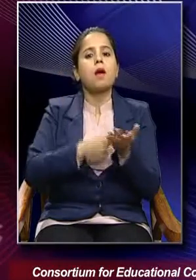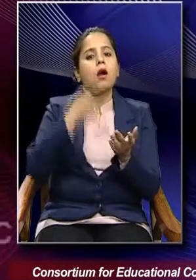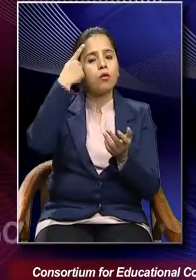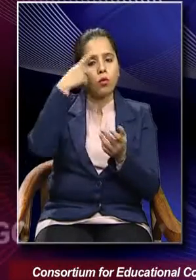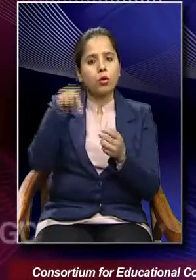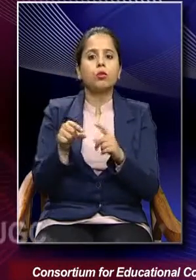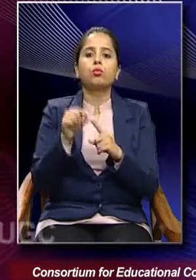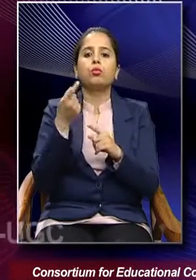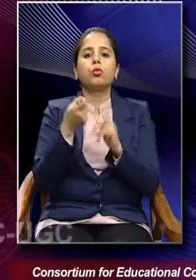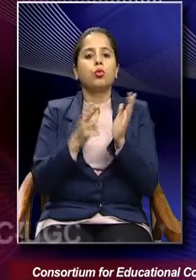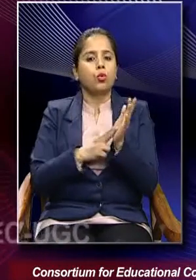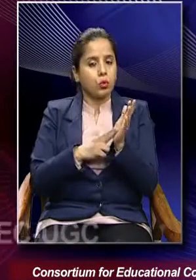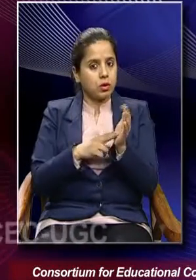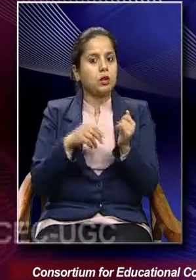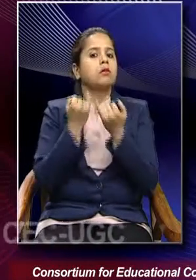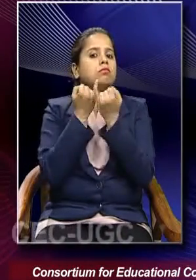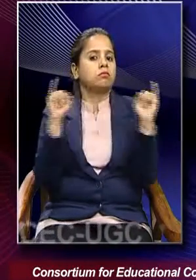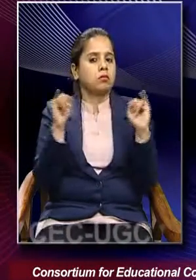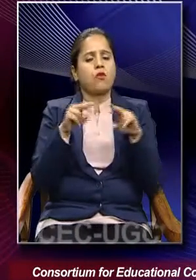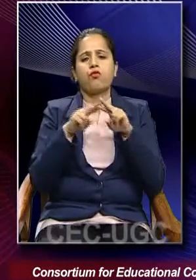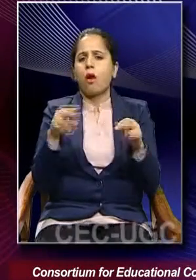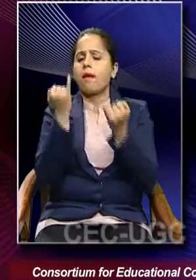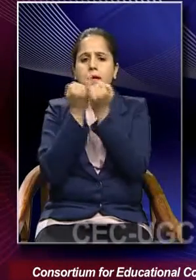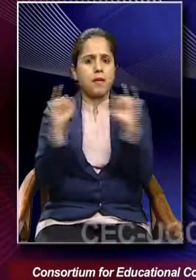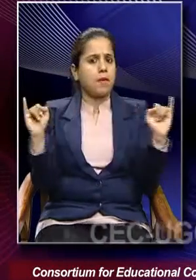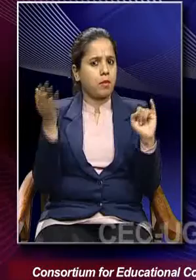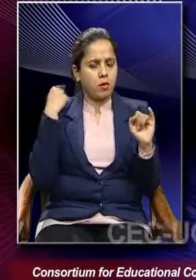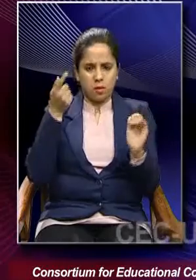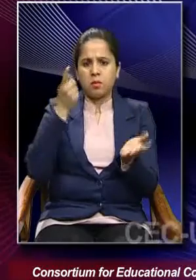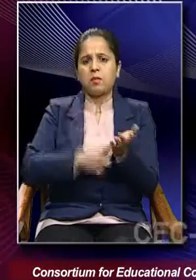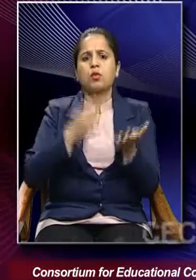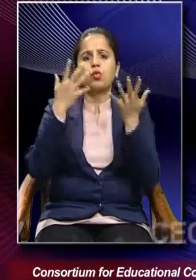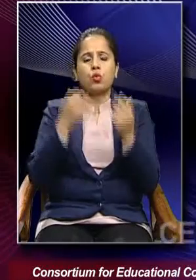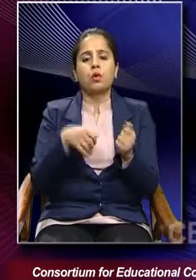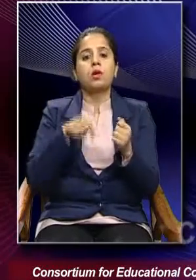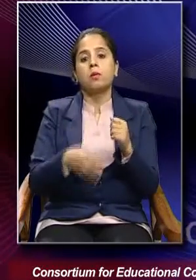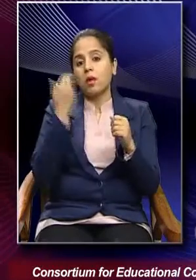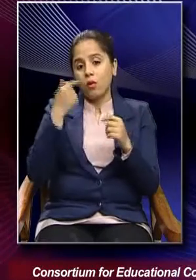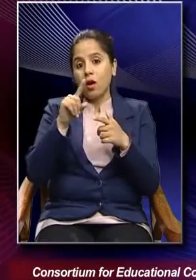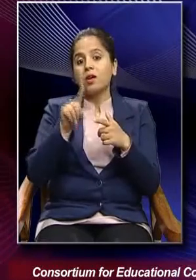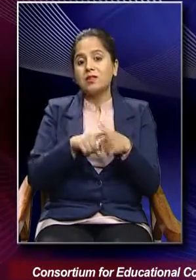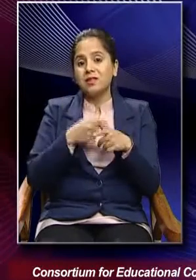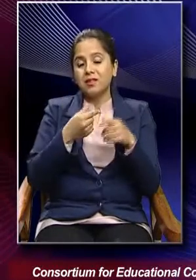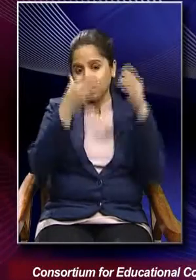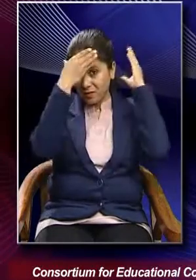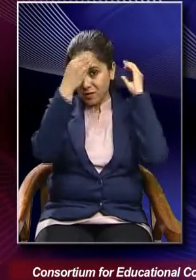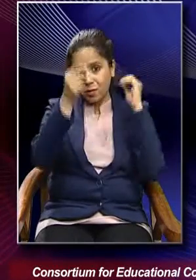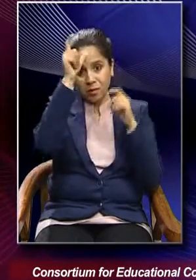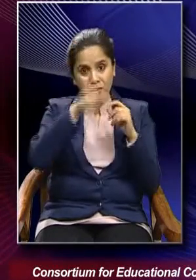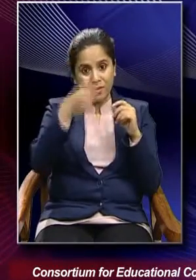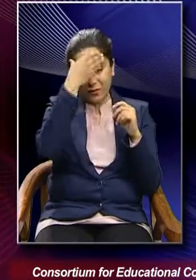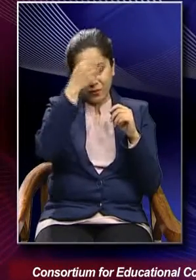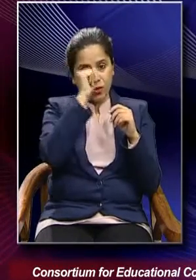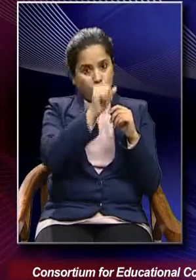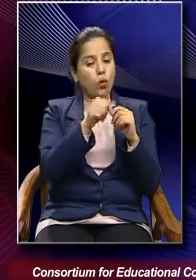Purna Swaraj or complete independence was raised under Jawaharlal Nehru, and 26th